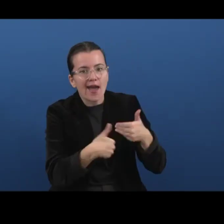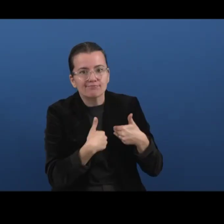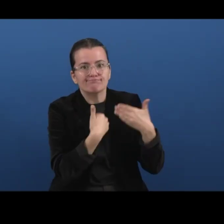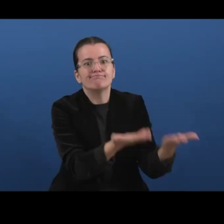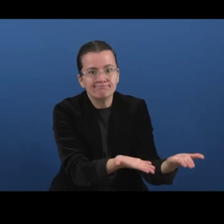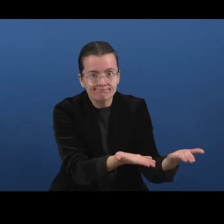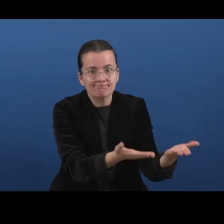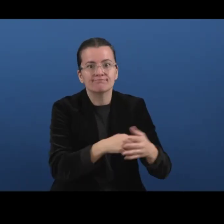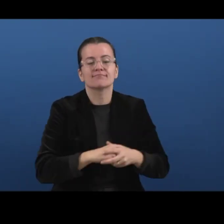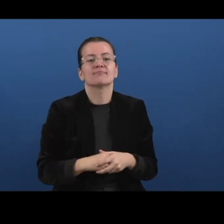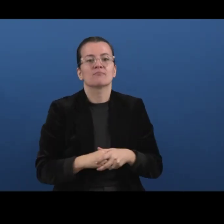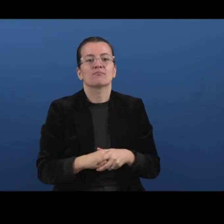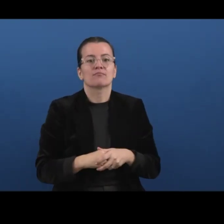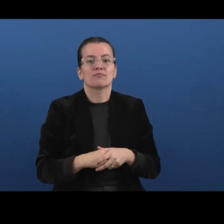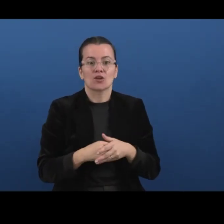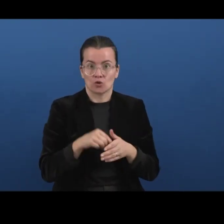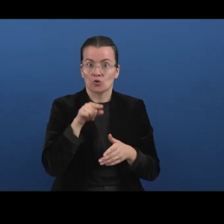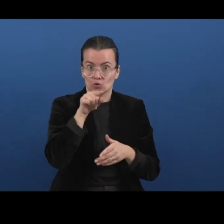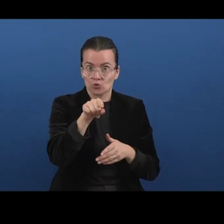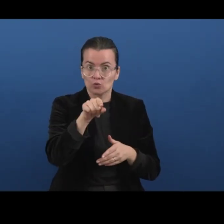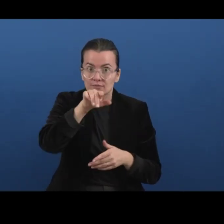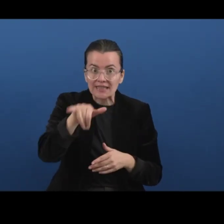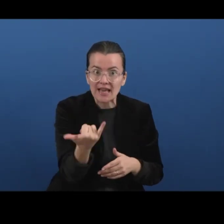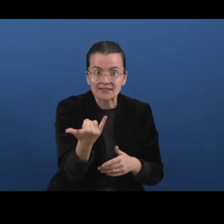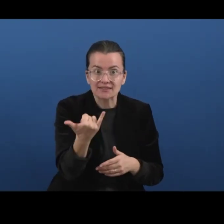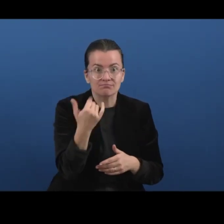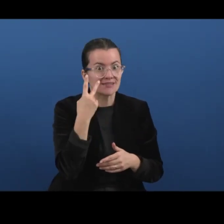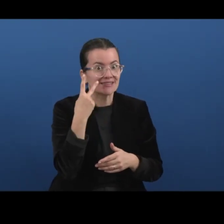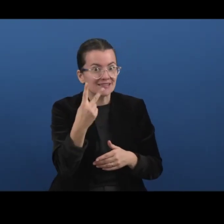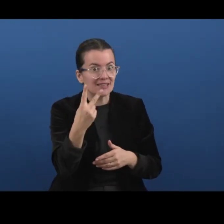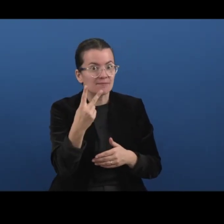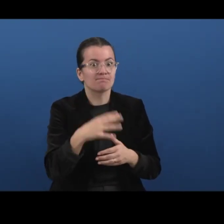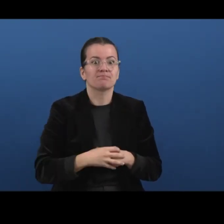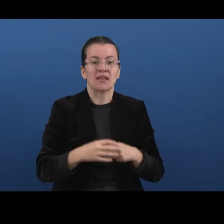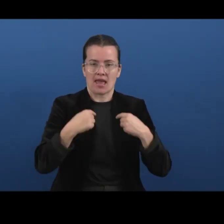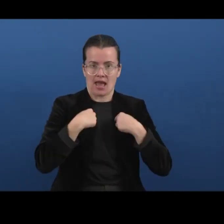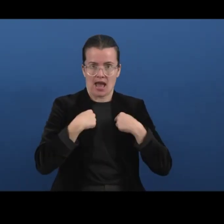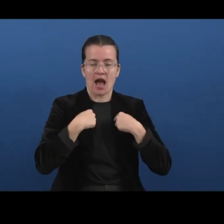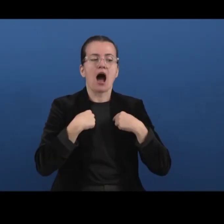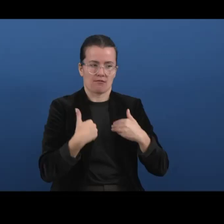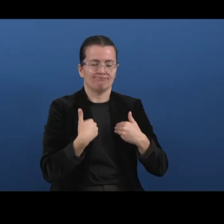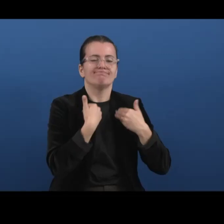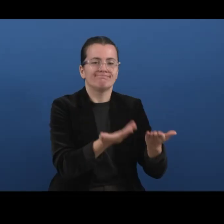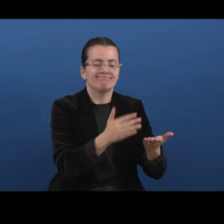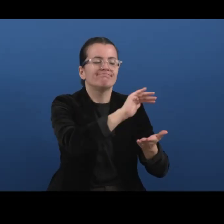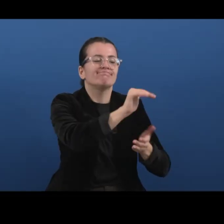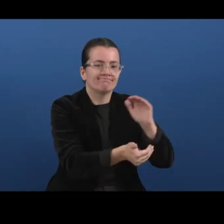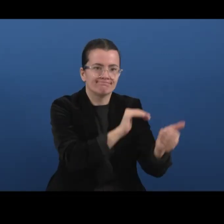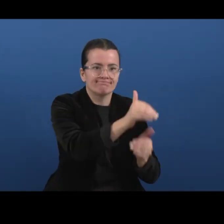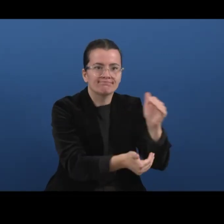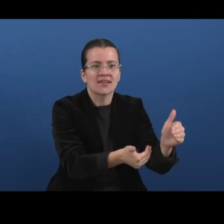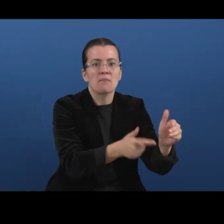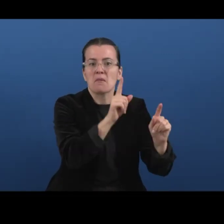do you provide and or receive care? And the options are, I provide unpaid care, for example, for my children